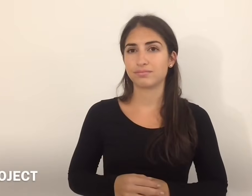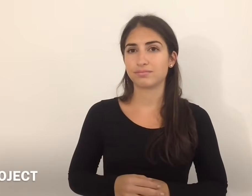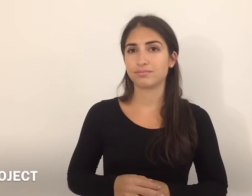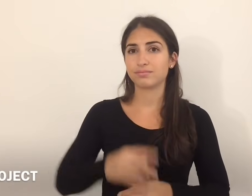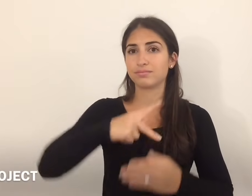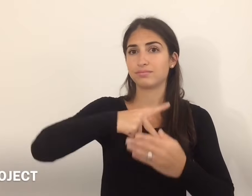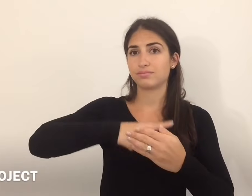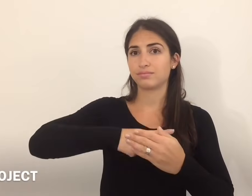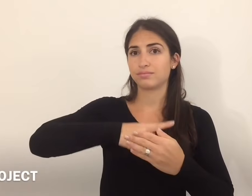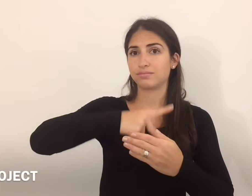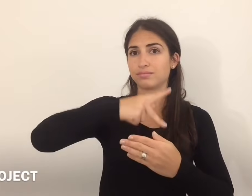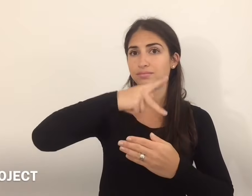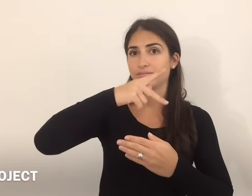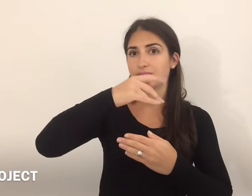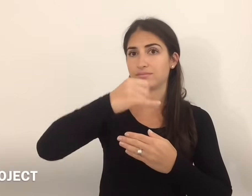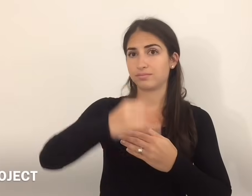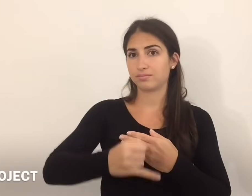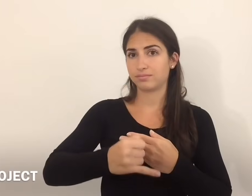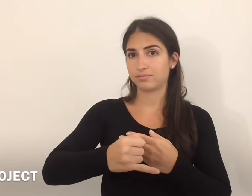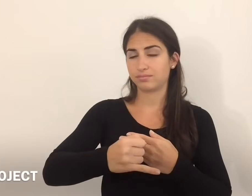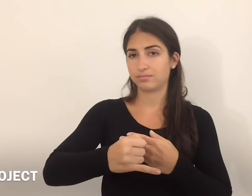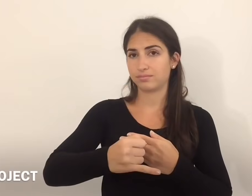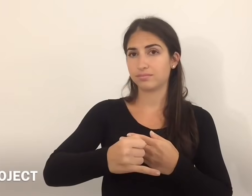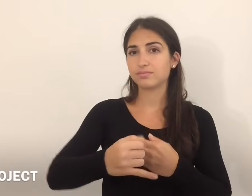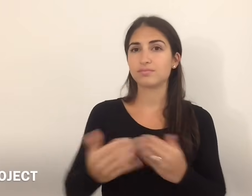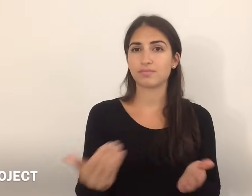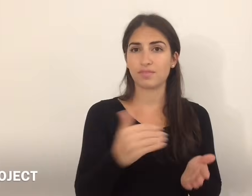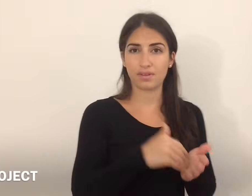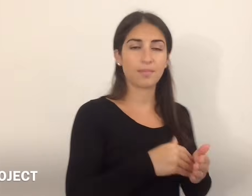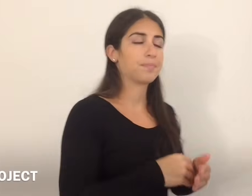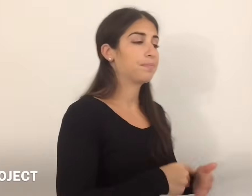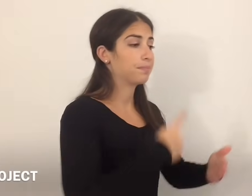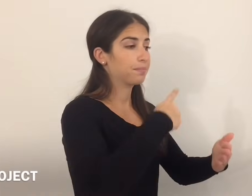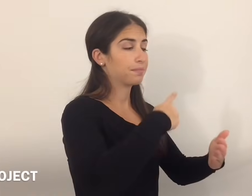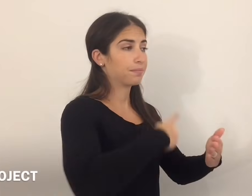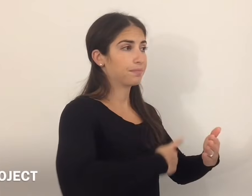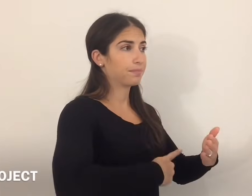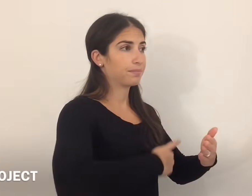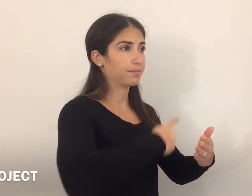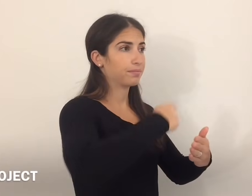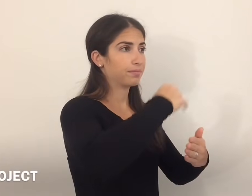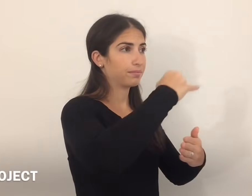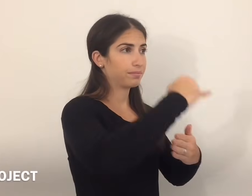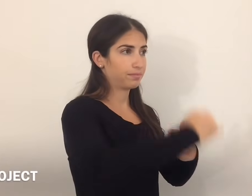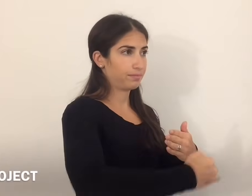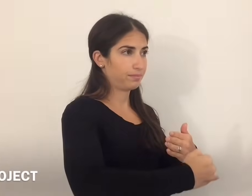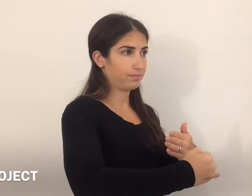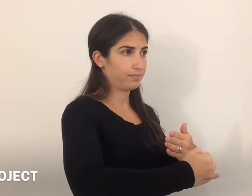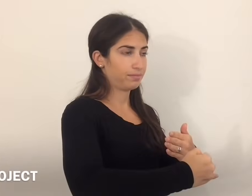Again. Project.